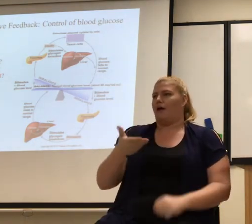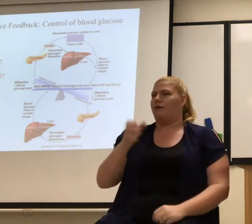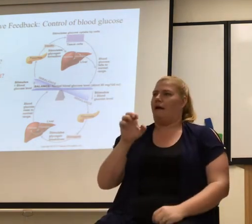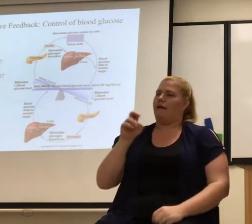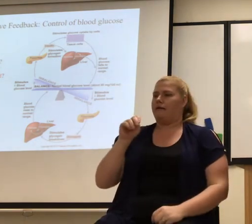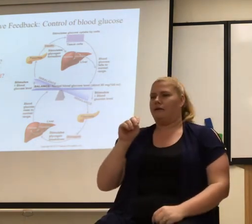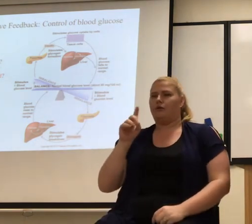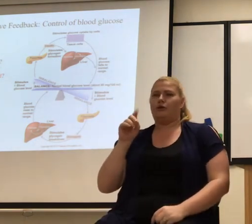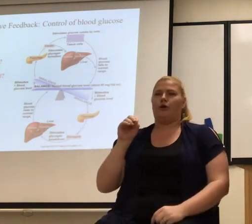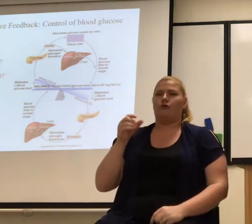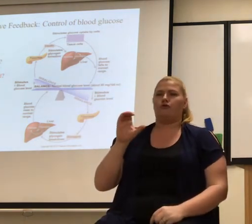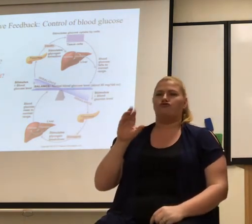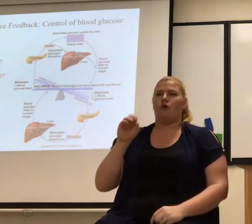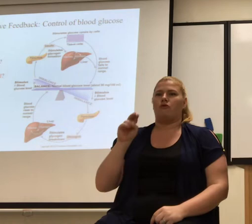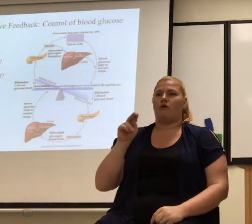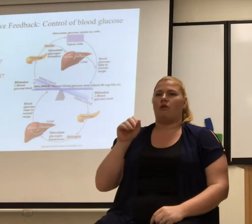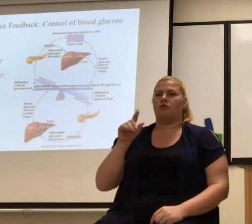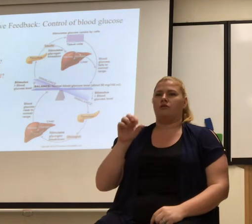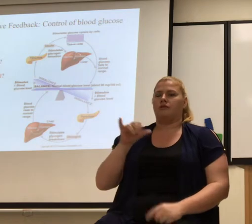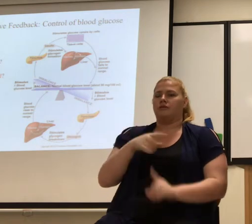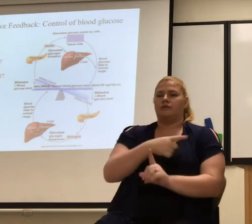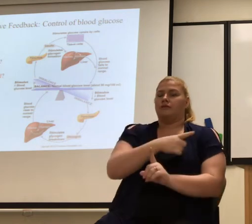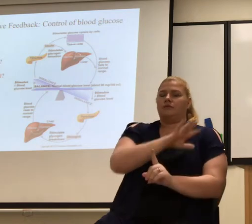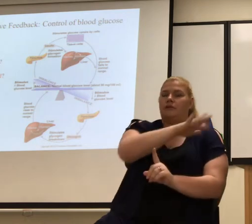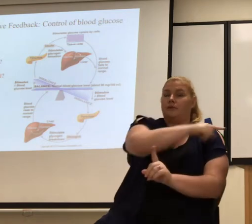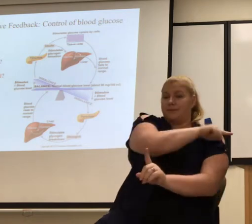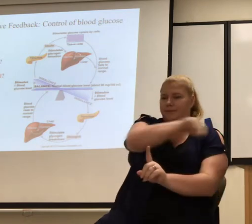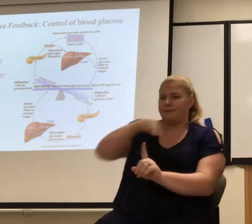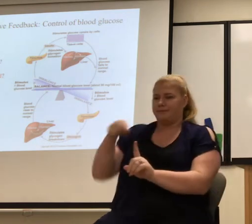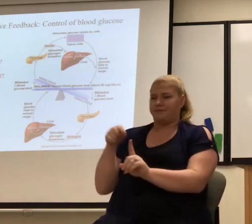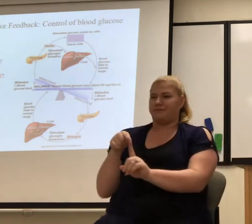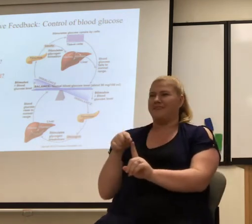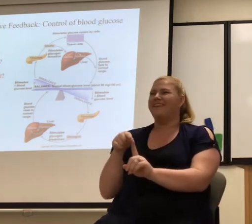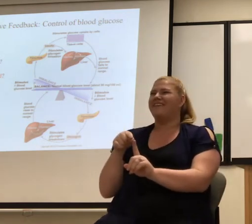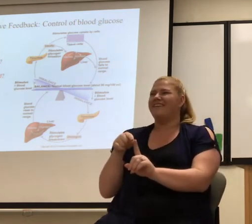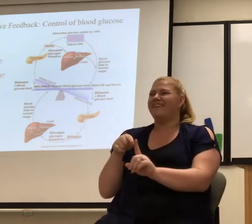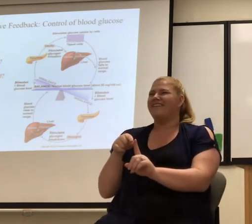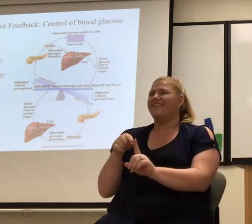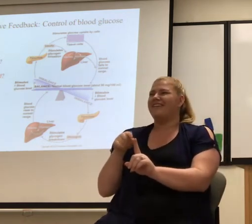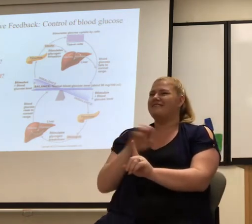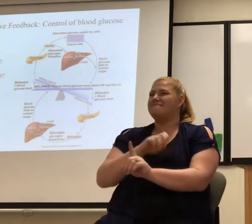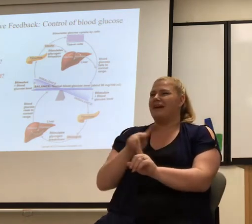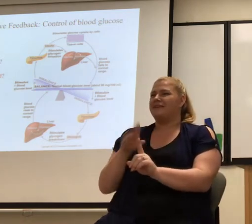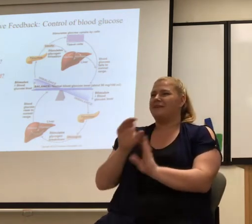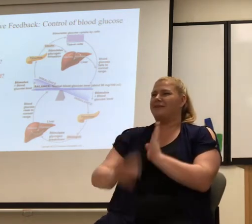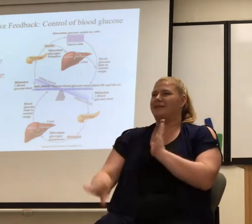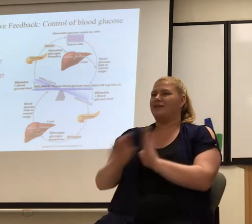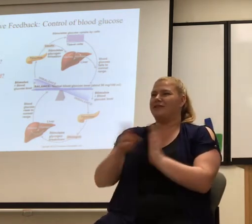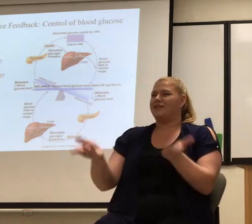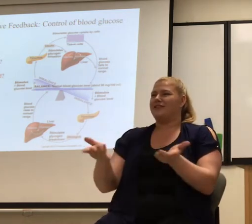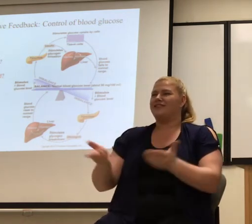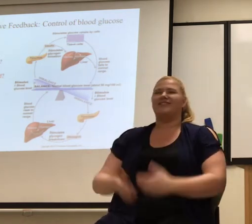wanted to say, I don't know, off track here, that picture. Let's see.